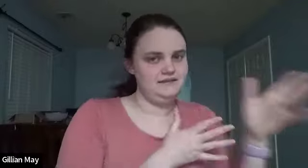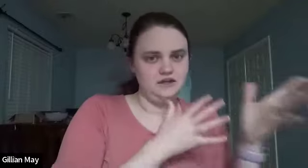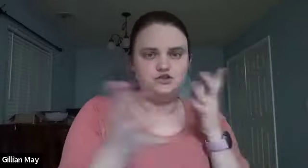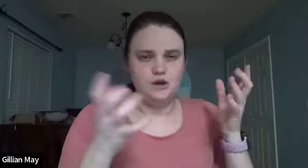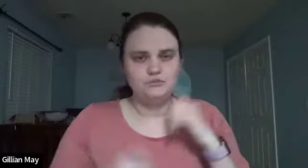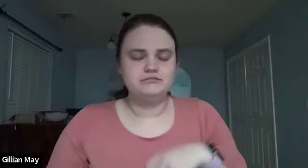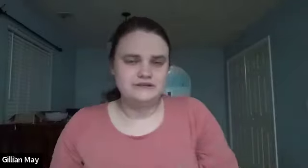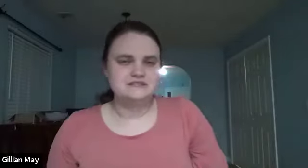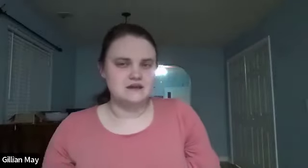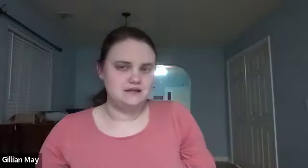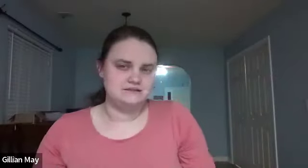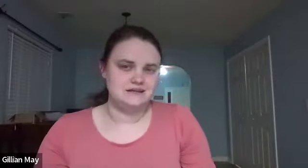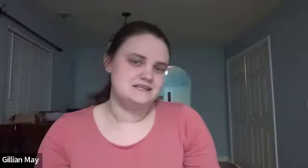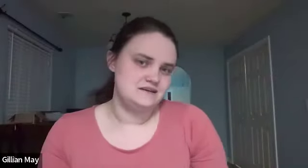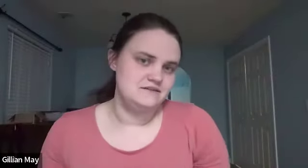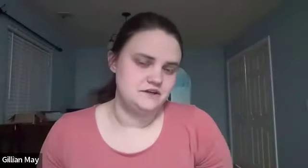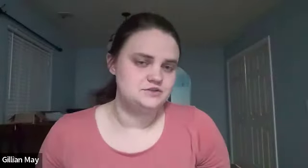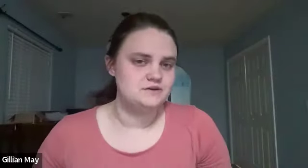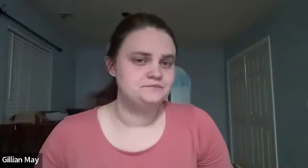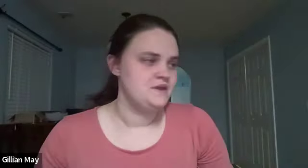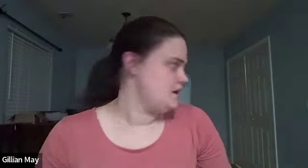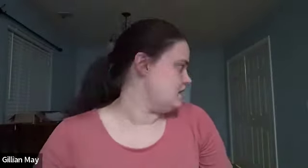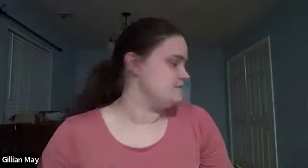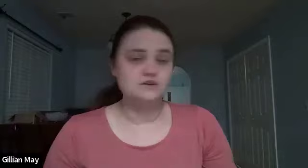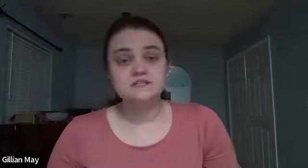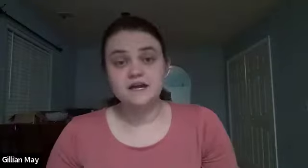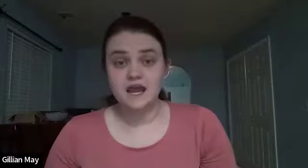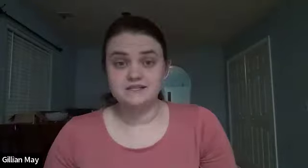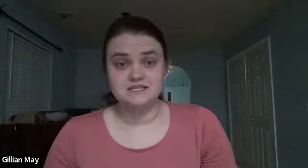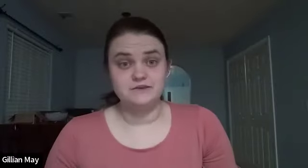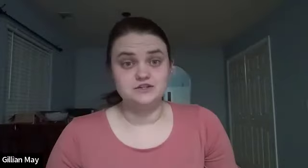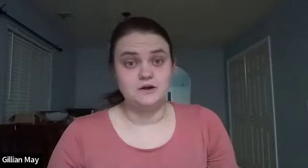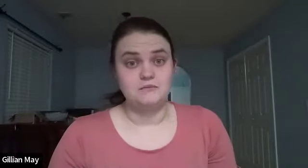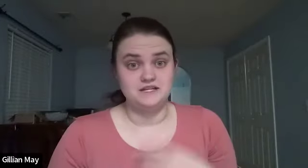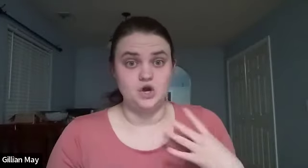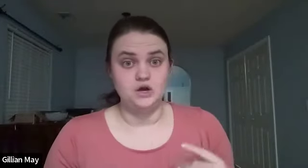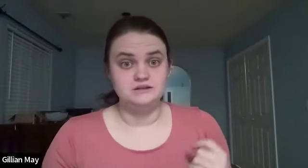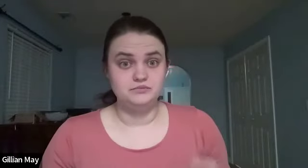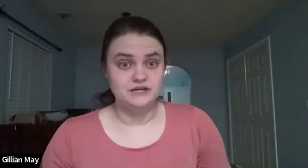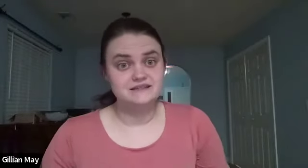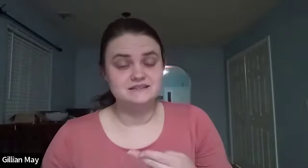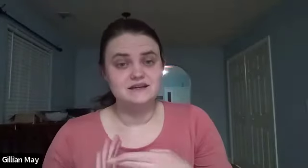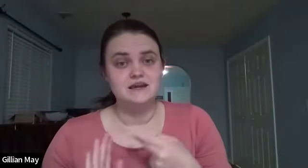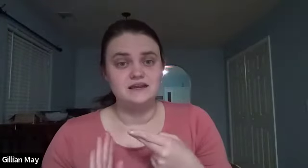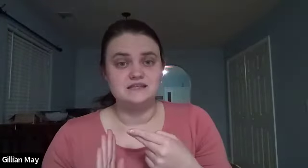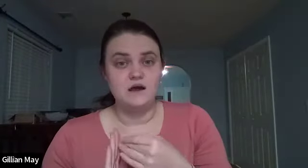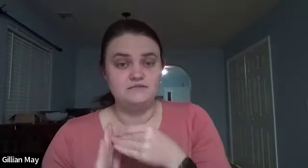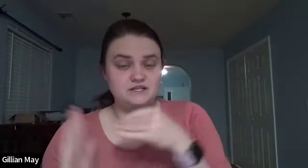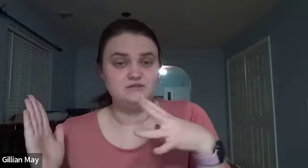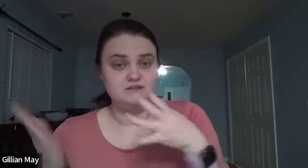later to help with signing. Because like I said, it finger spells. It's always fun having just finger spell my dog breeds, because I'll have my students will